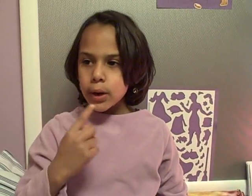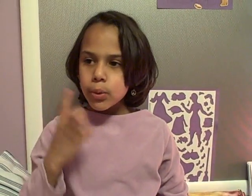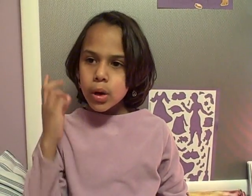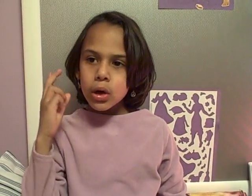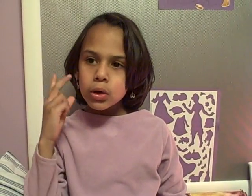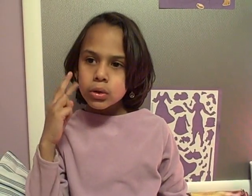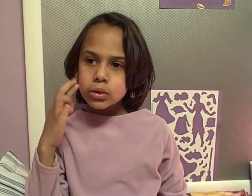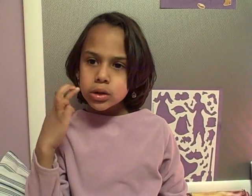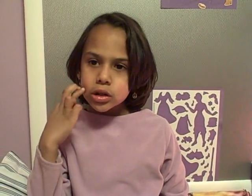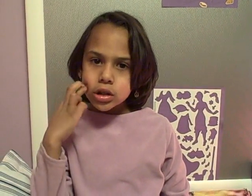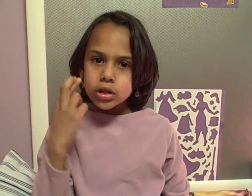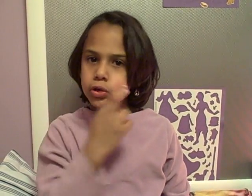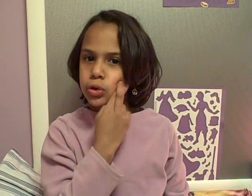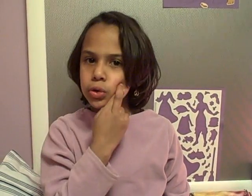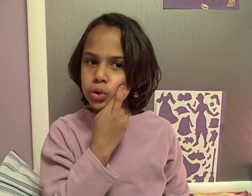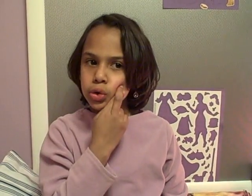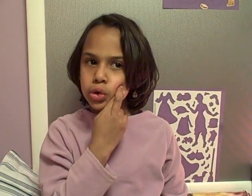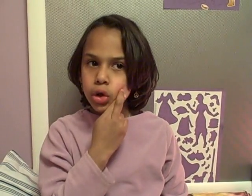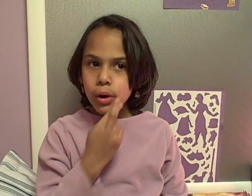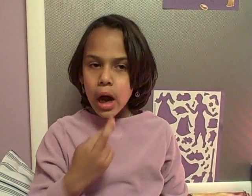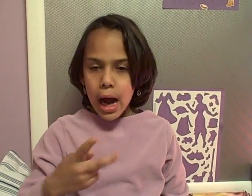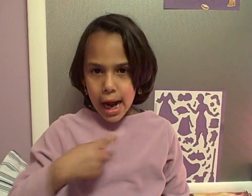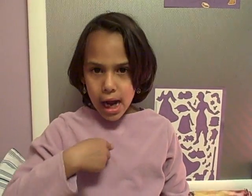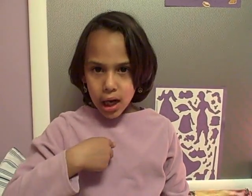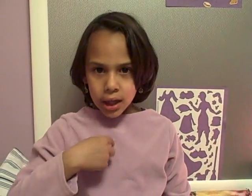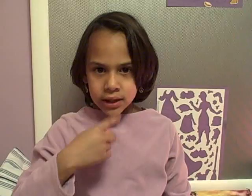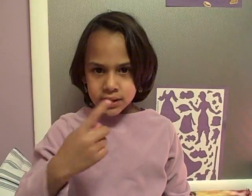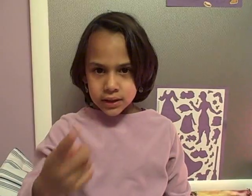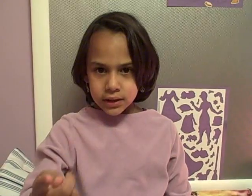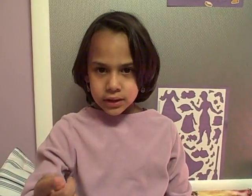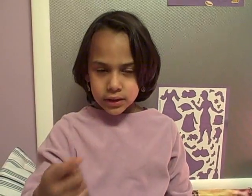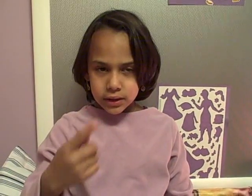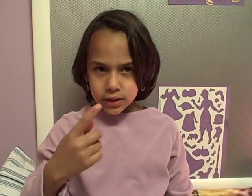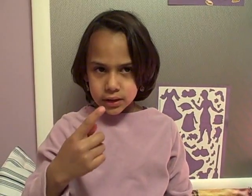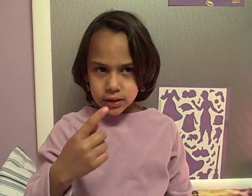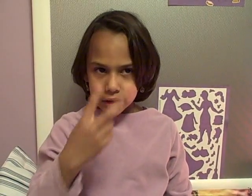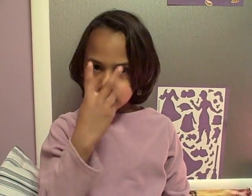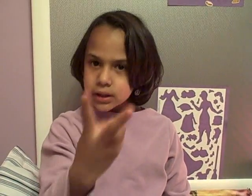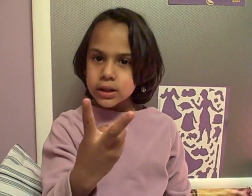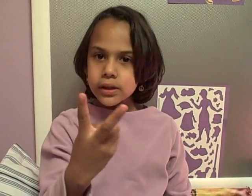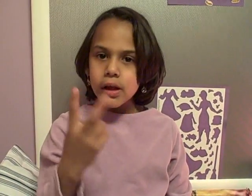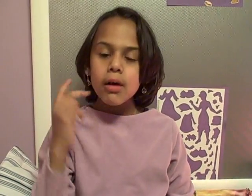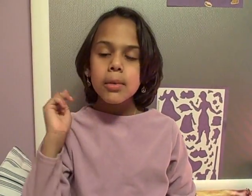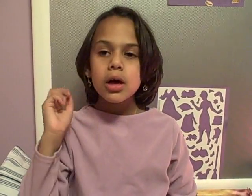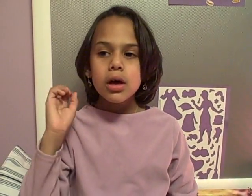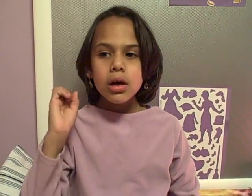red roses too. I see them